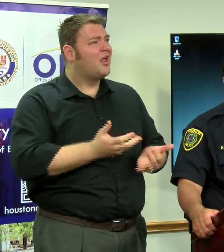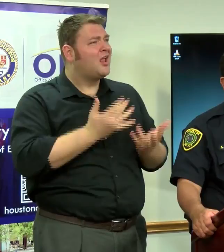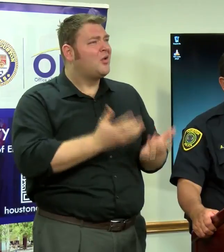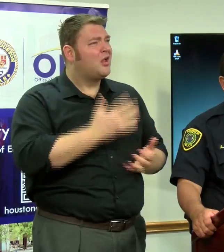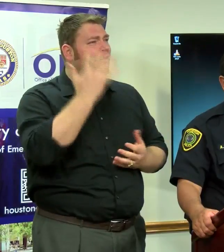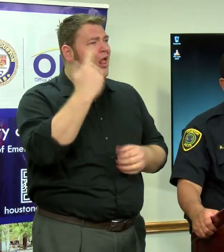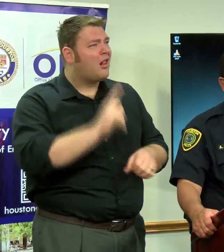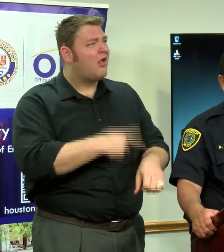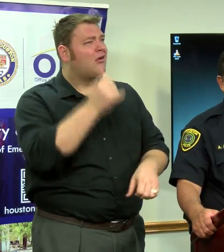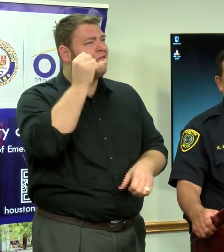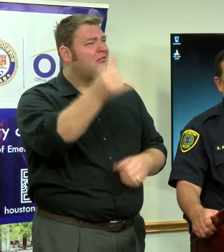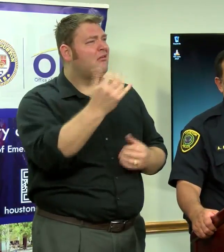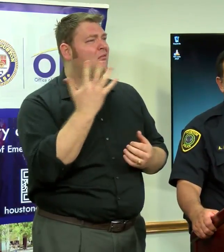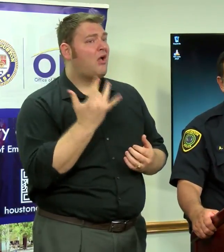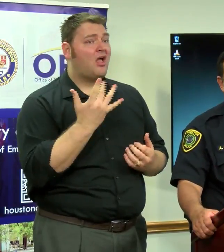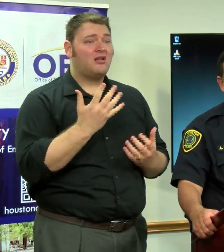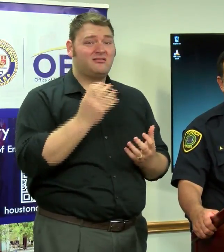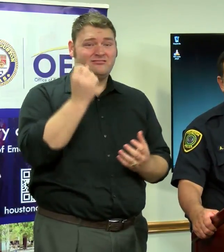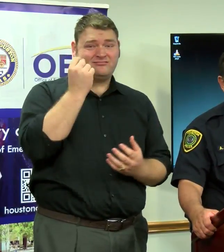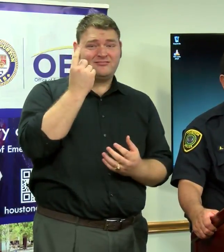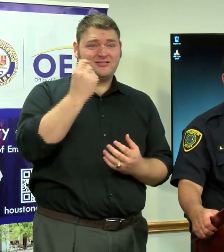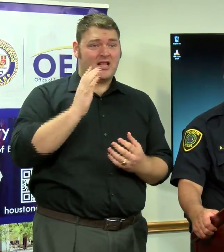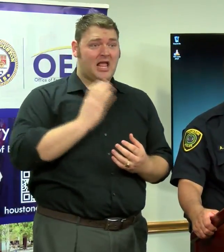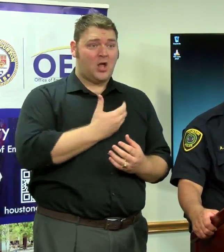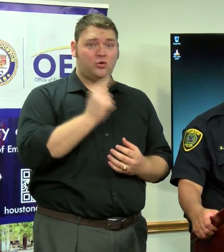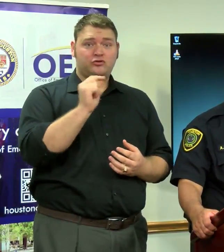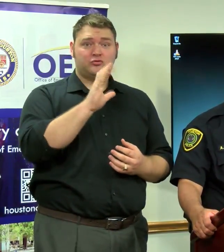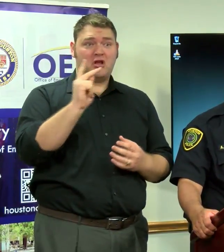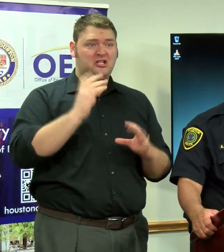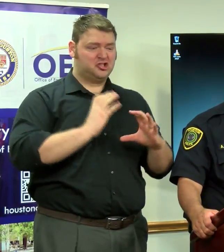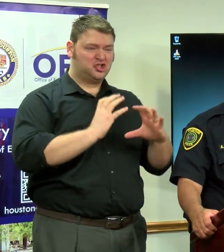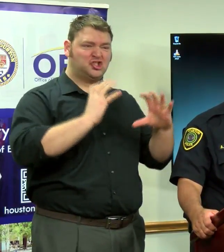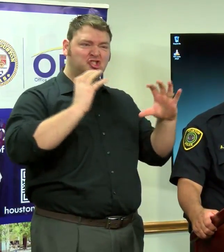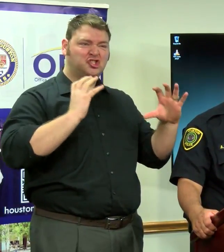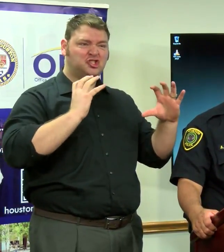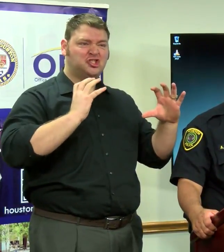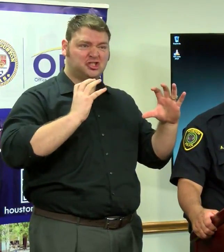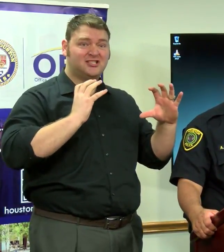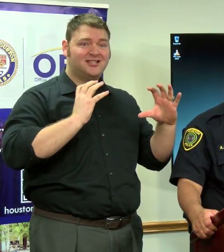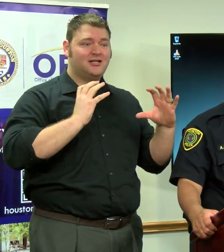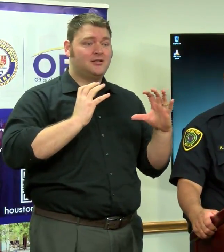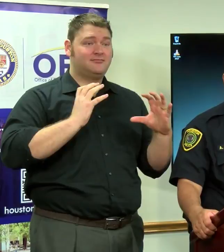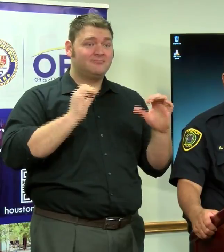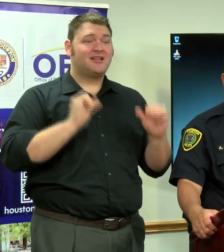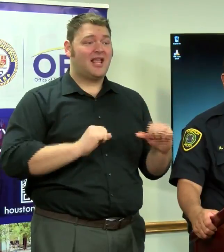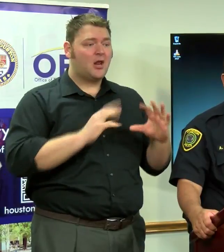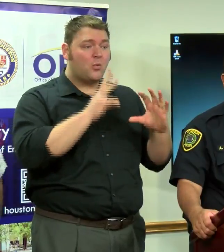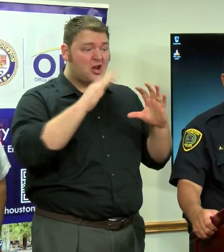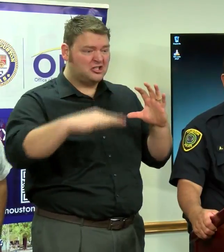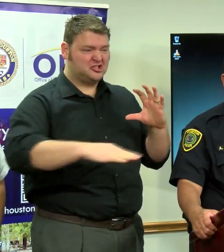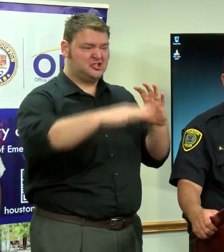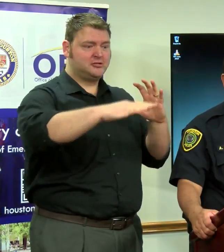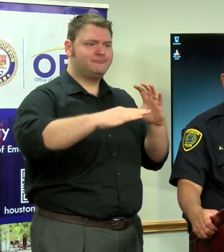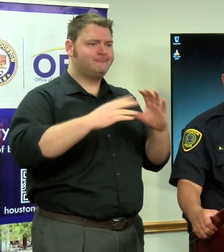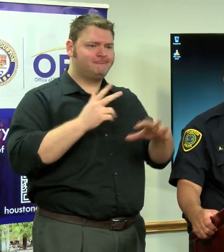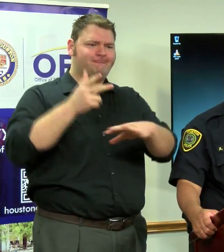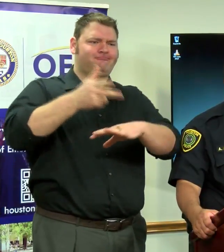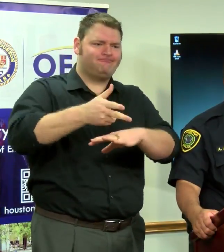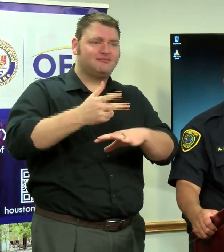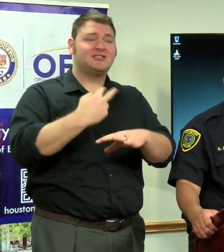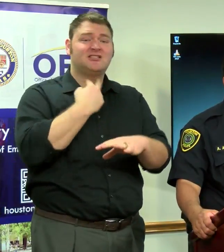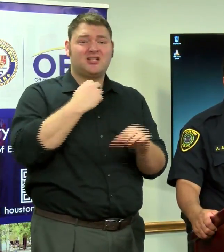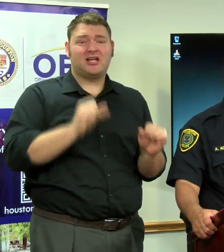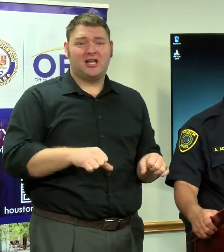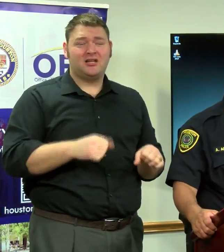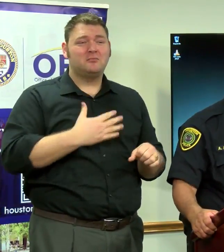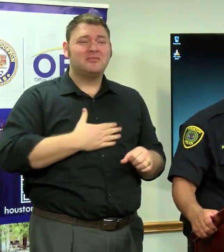trucks can only go so far in moving water, even those big trucks. And so hopefully today we'll get to the rest of you. Please don't give up on